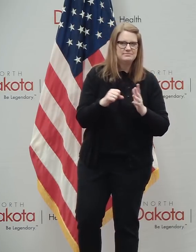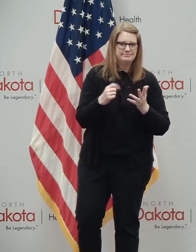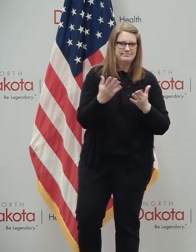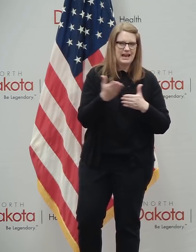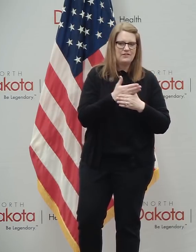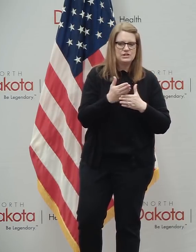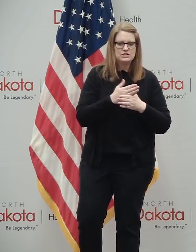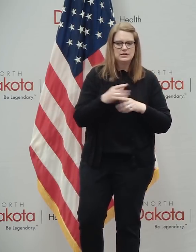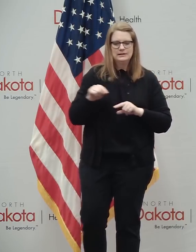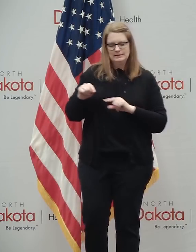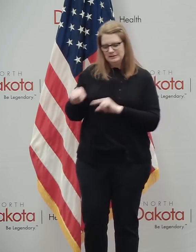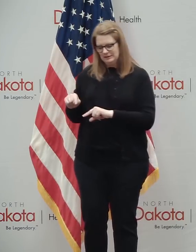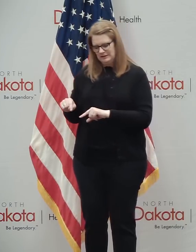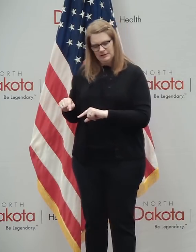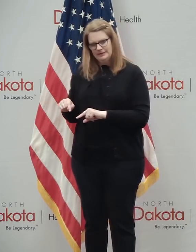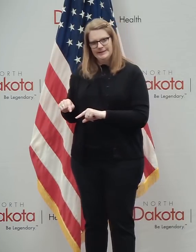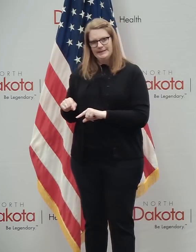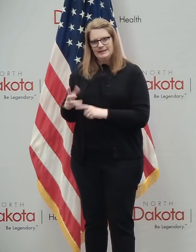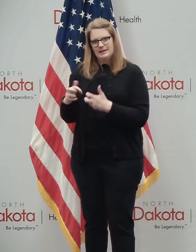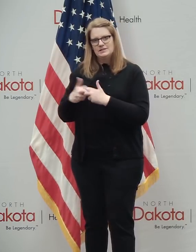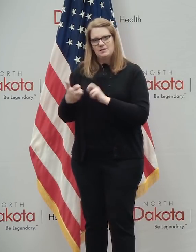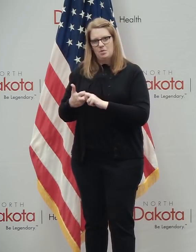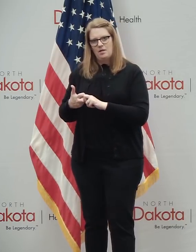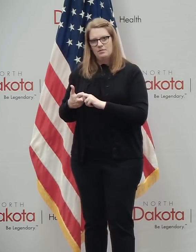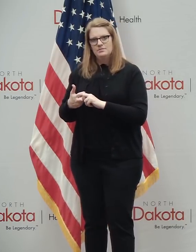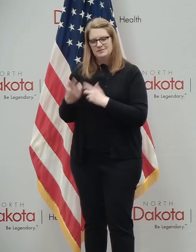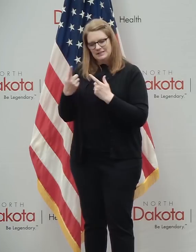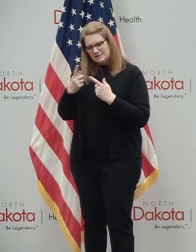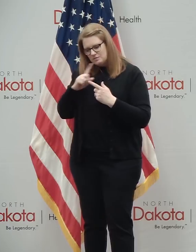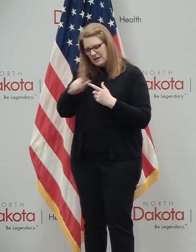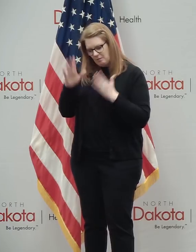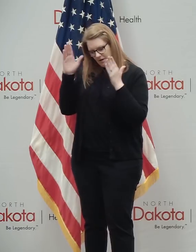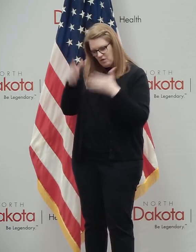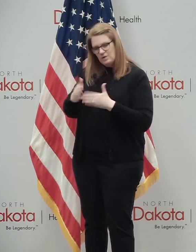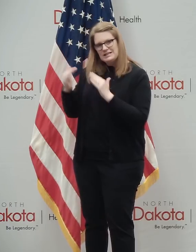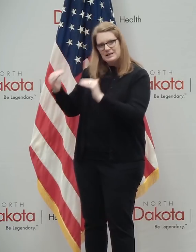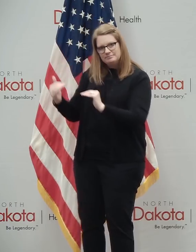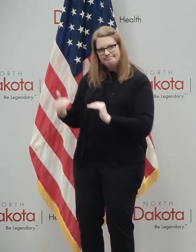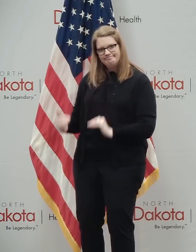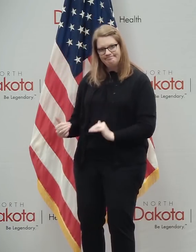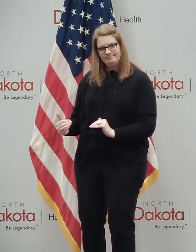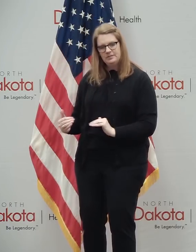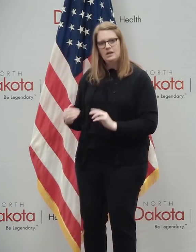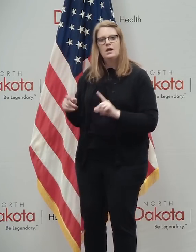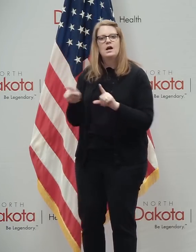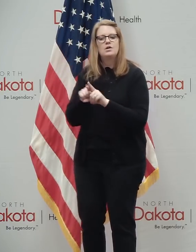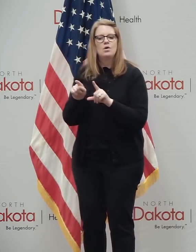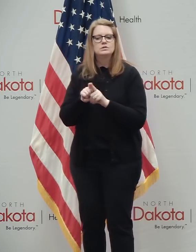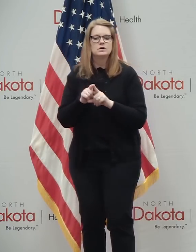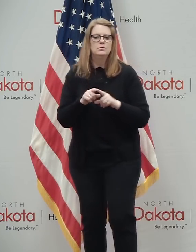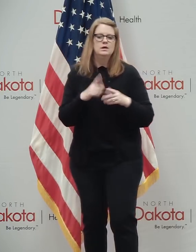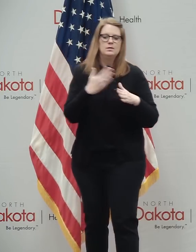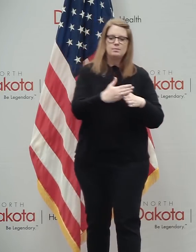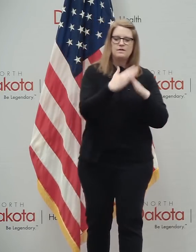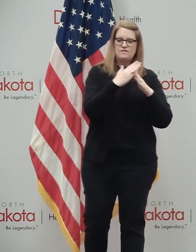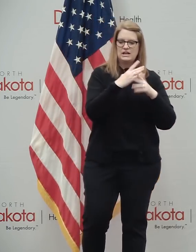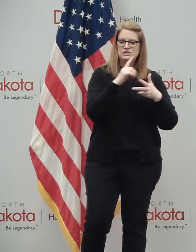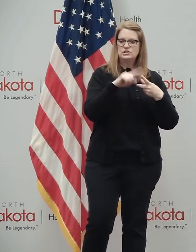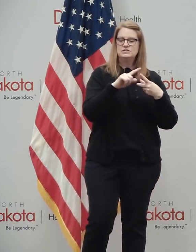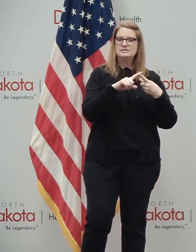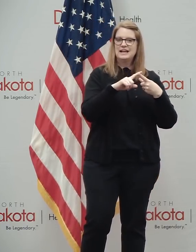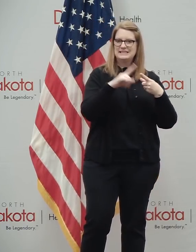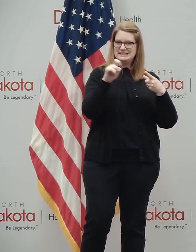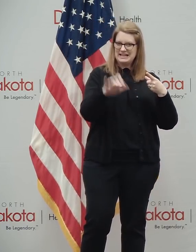because it's one of the ones that's been pulling it up, but we'll keep driving that down. But there are areas that we want to focus on. Number one is prevention measures and